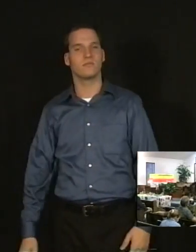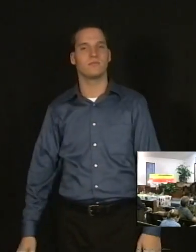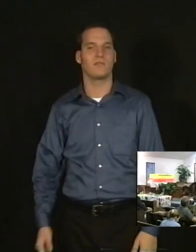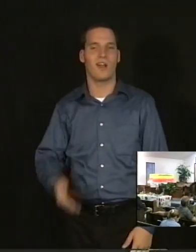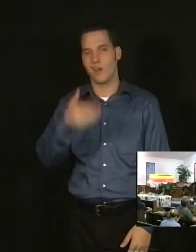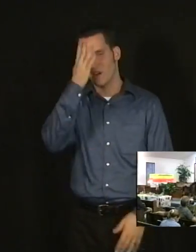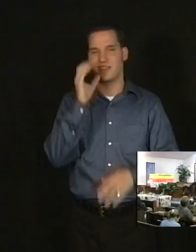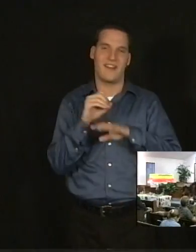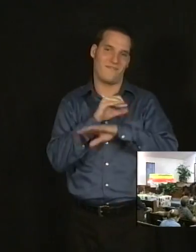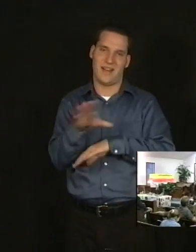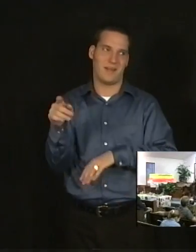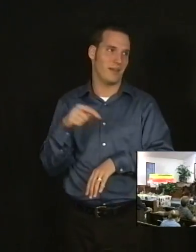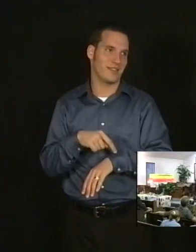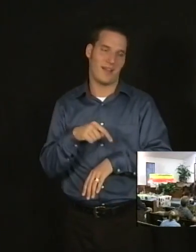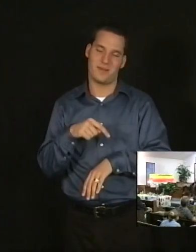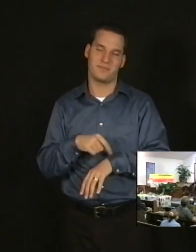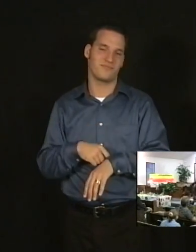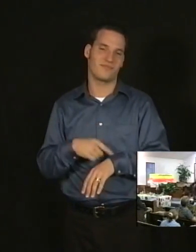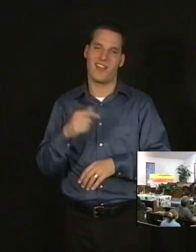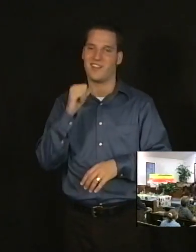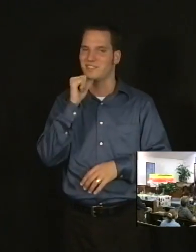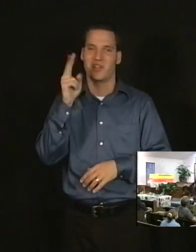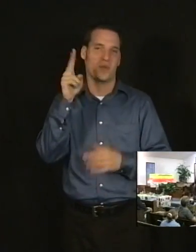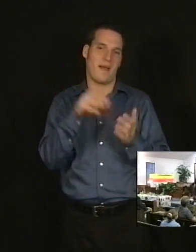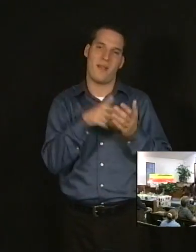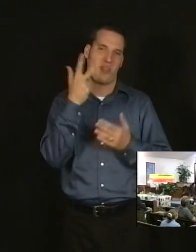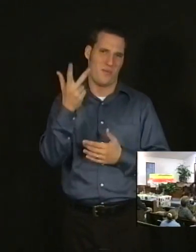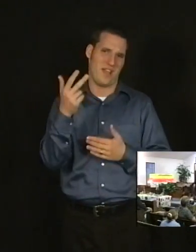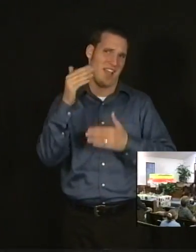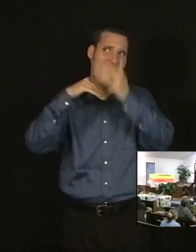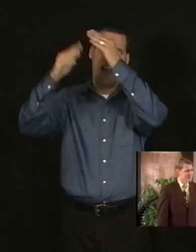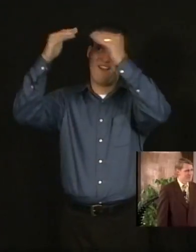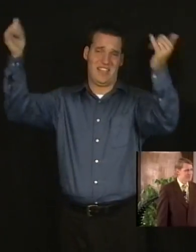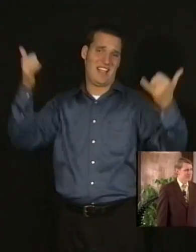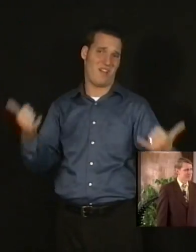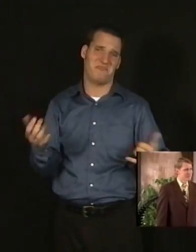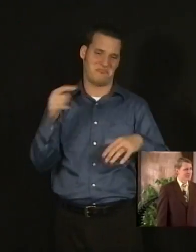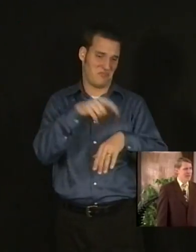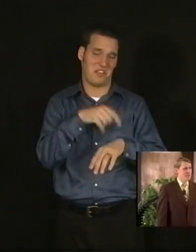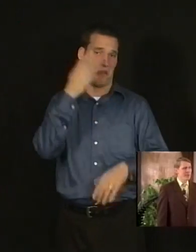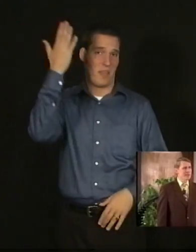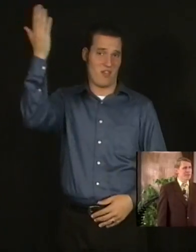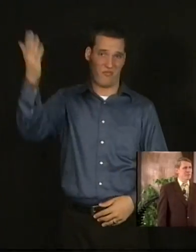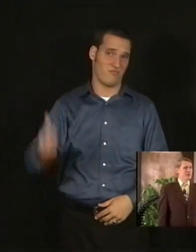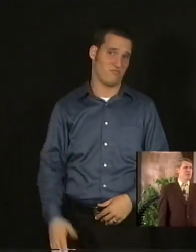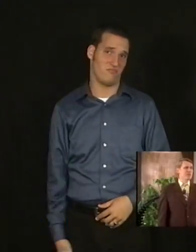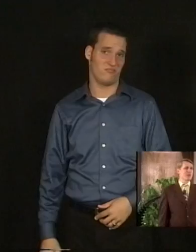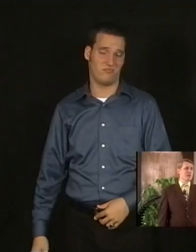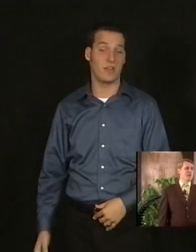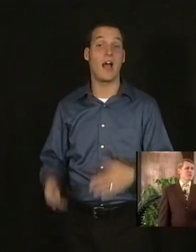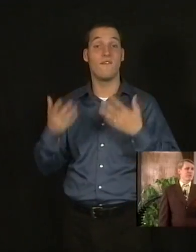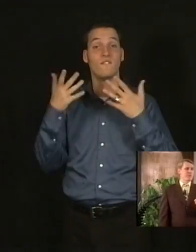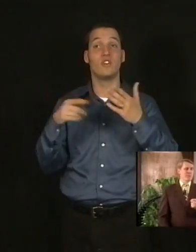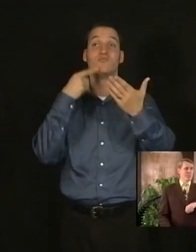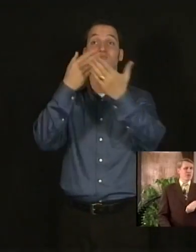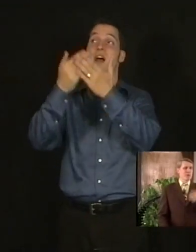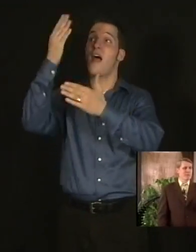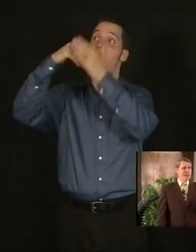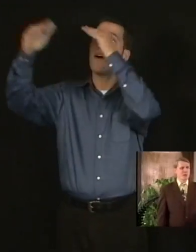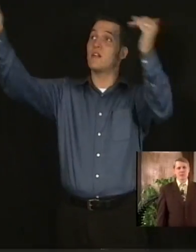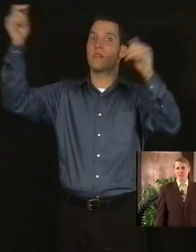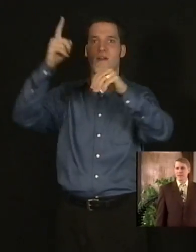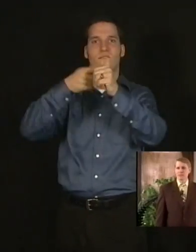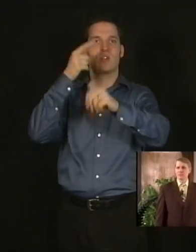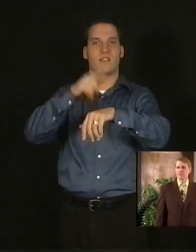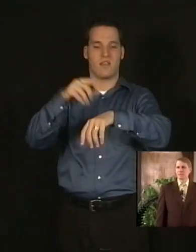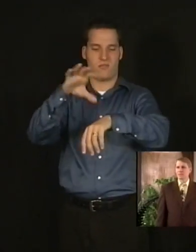by time. This is not 2003 in heaven. There's no time. And after we get to heaven, one of the first things you're going to do is flip your watch off